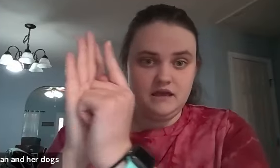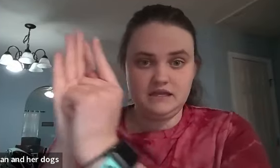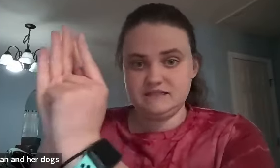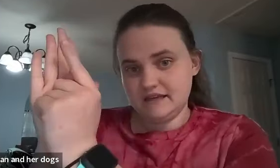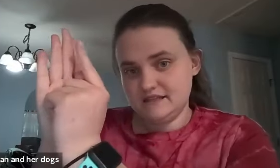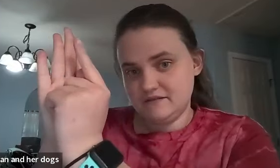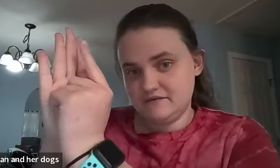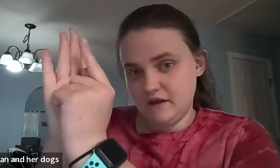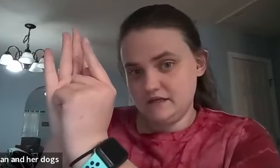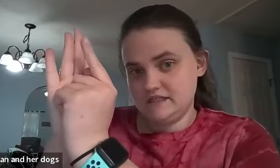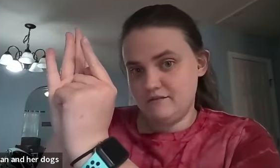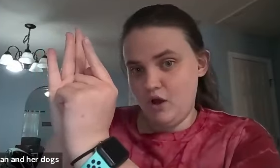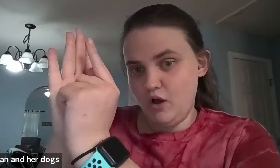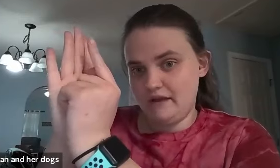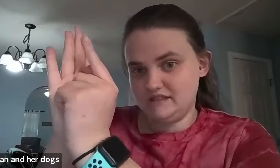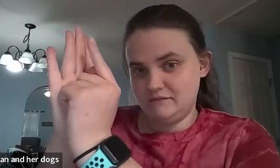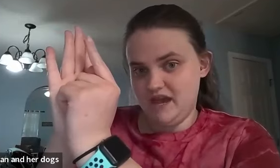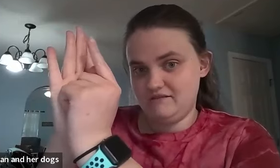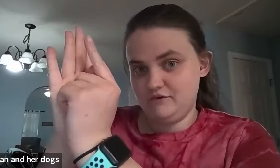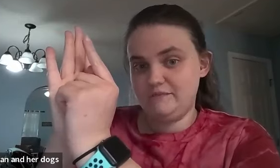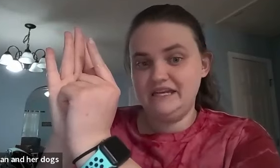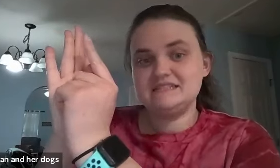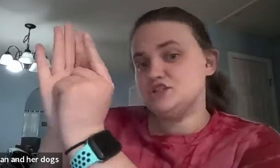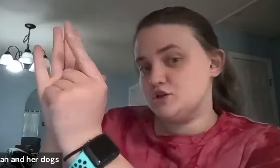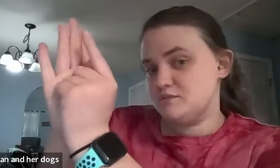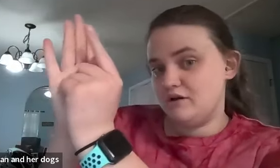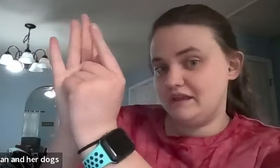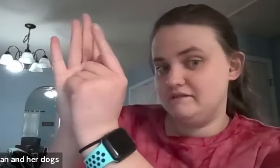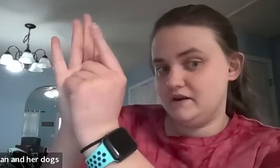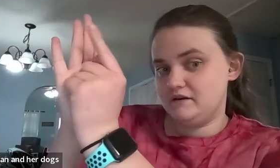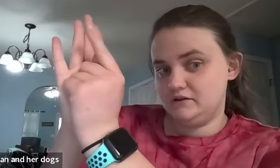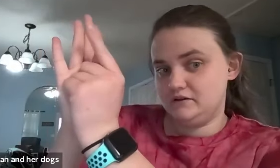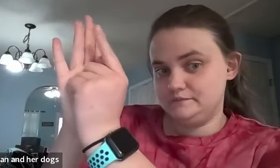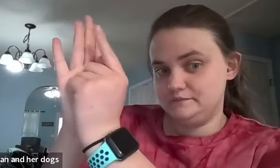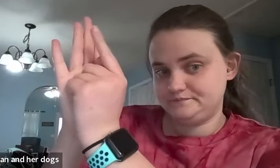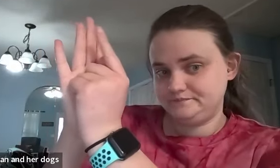And seconds is a very small bouncing back and forth. I mean, it's like so small, like very little.